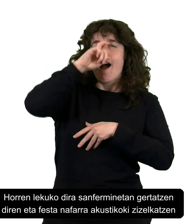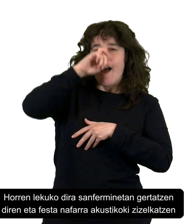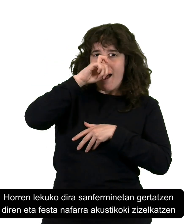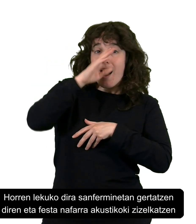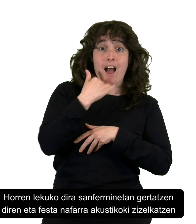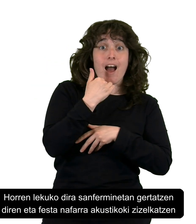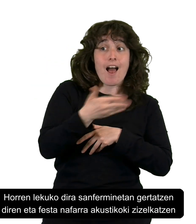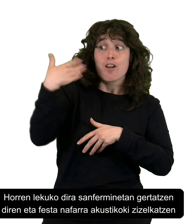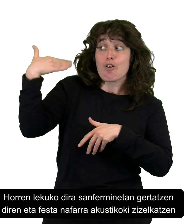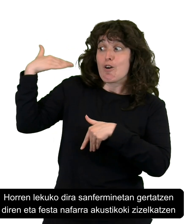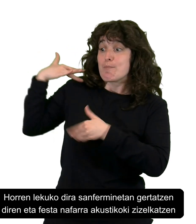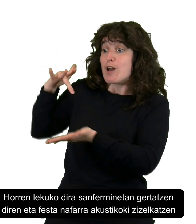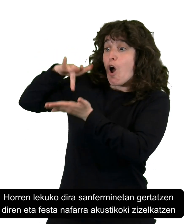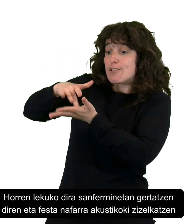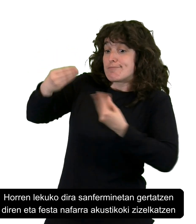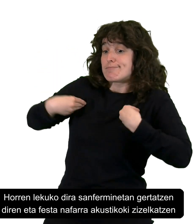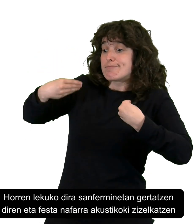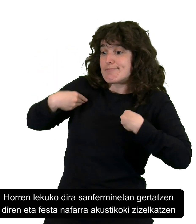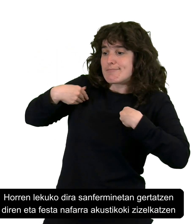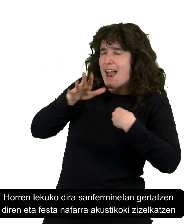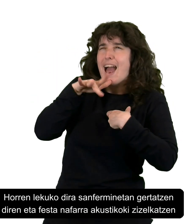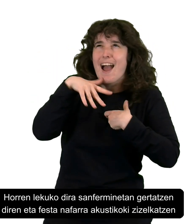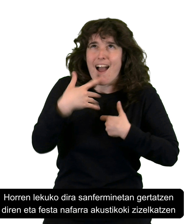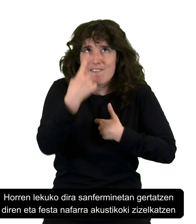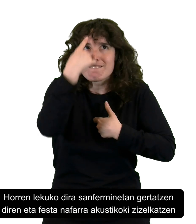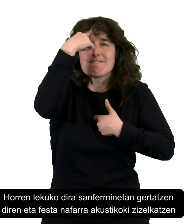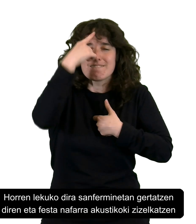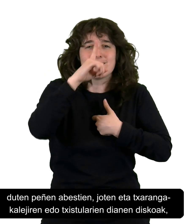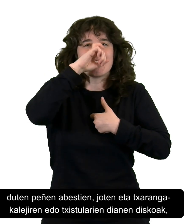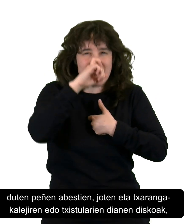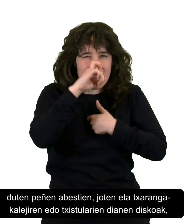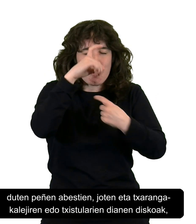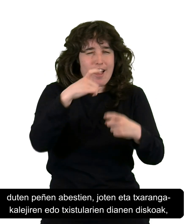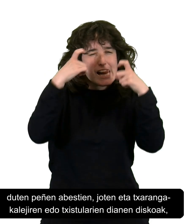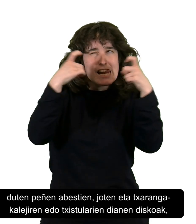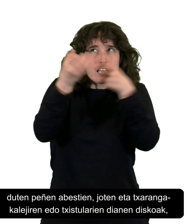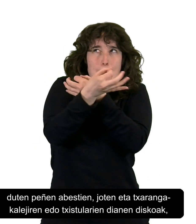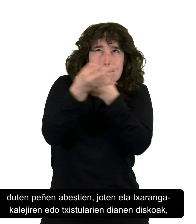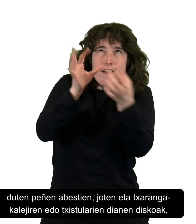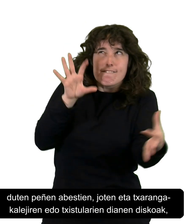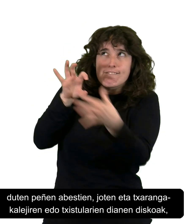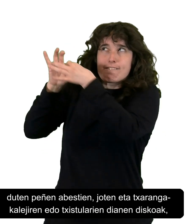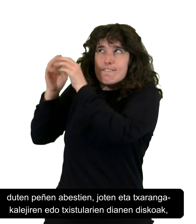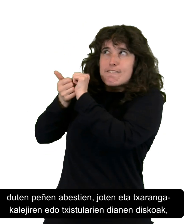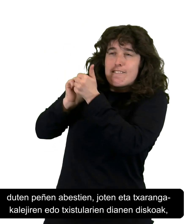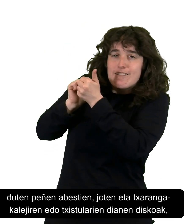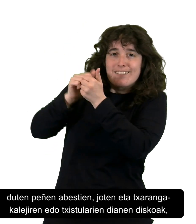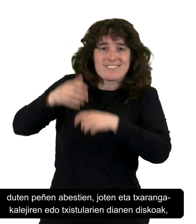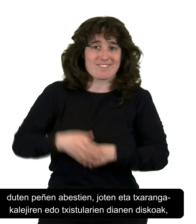gertatzen diren eta festa nafarra akustikoki zizelkatzen duten peinen abestien, joten eta